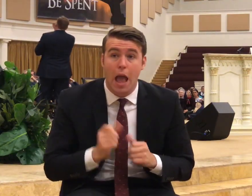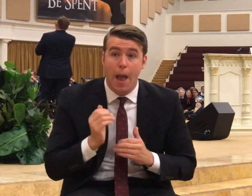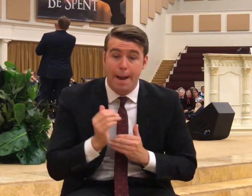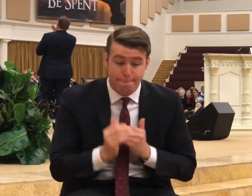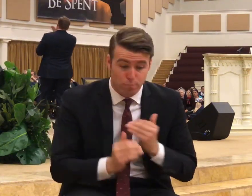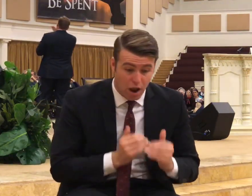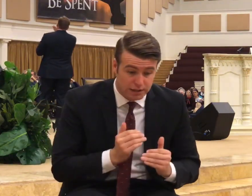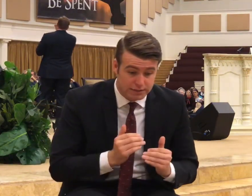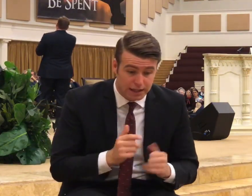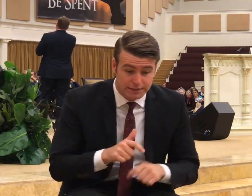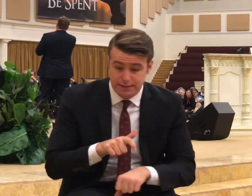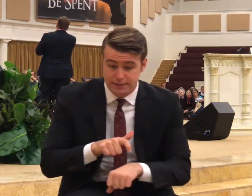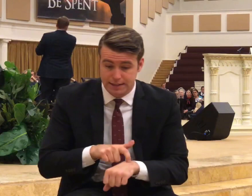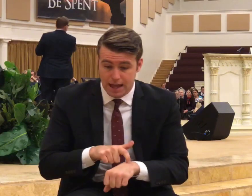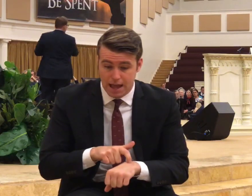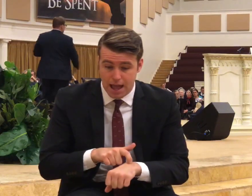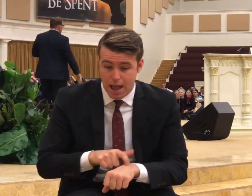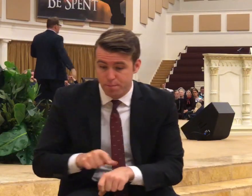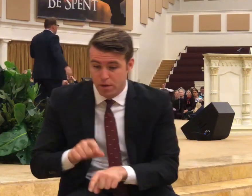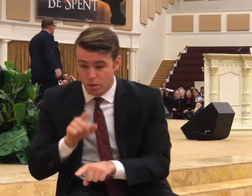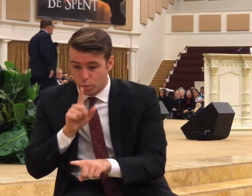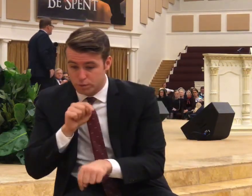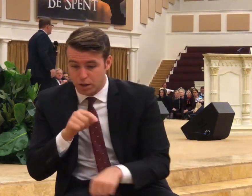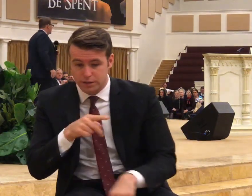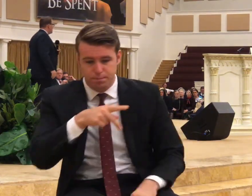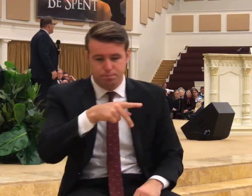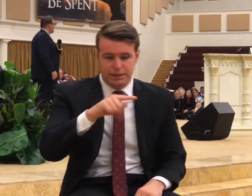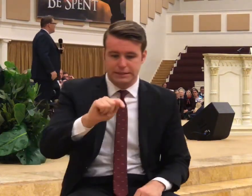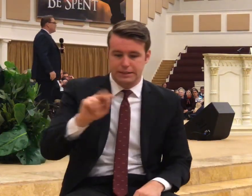process, time, and response.